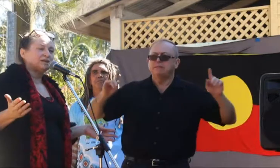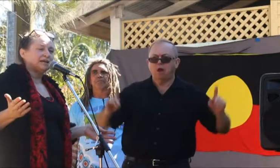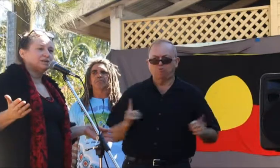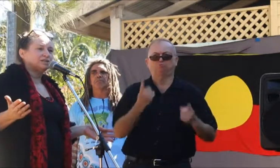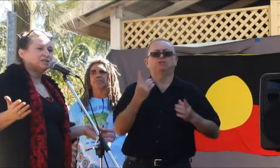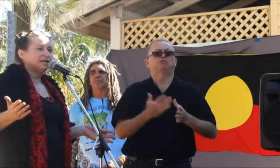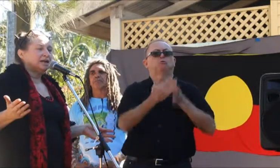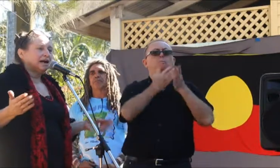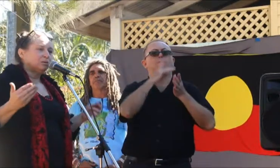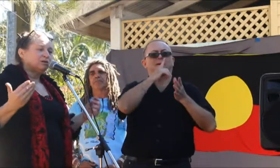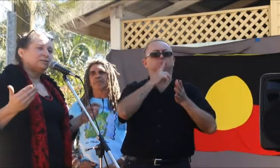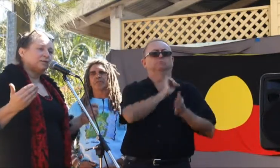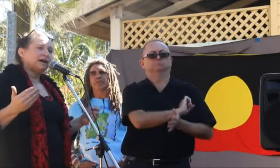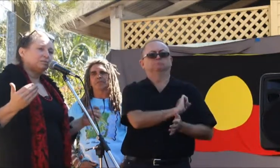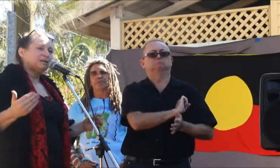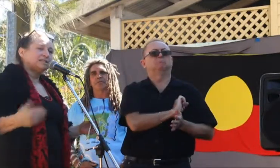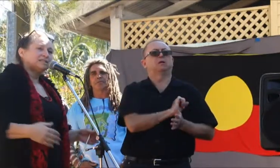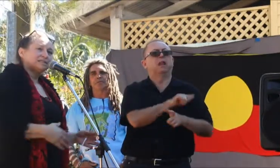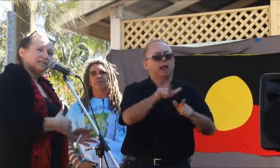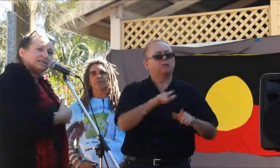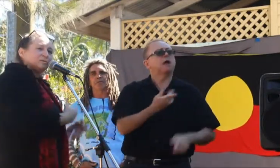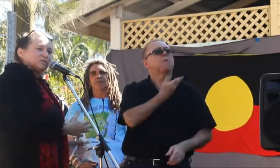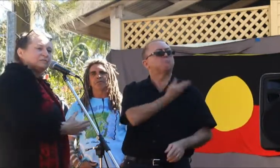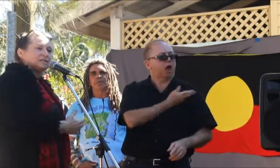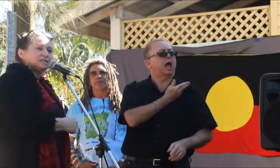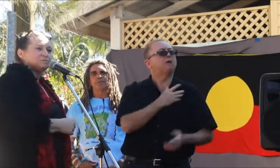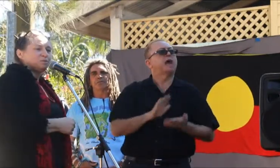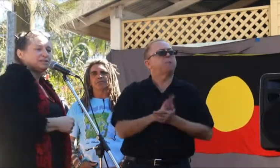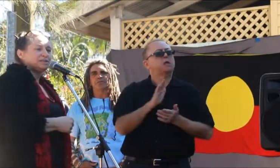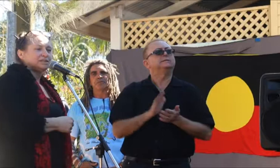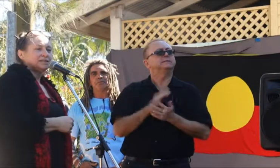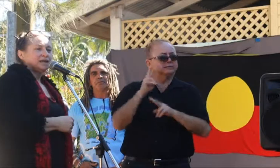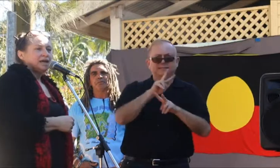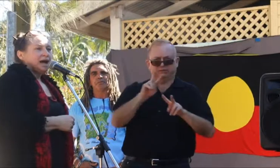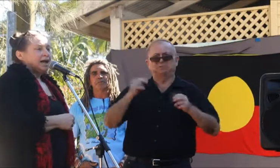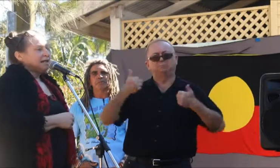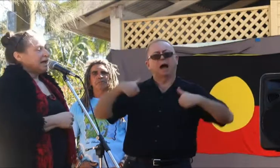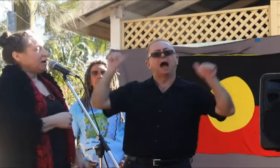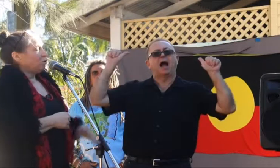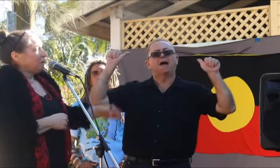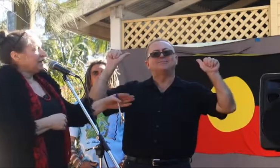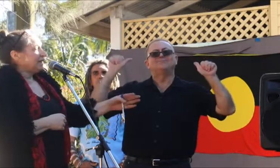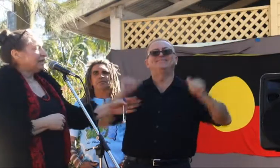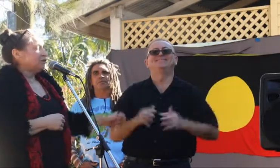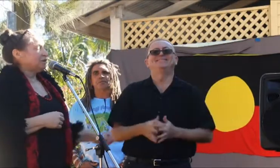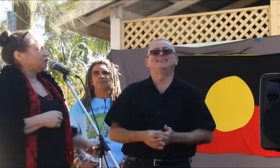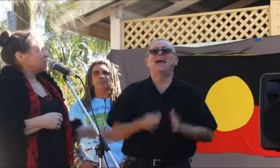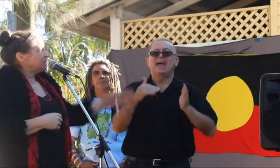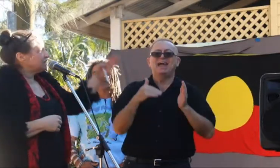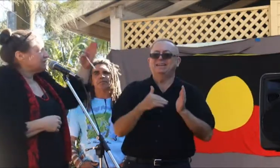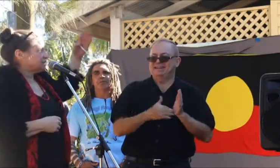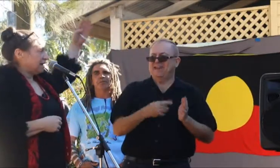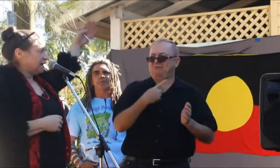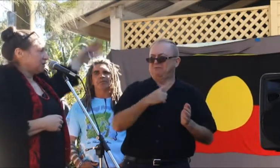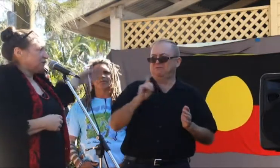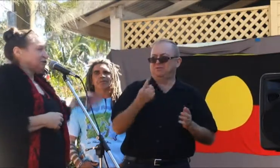people's own language. And I'm really proud and pleased to see that we've come to this point. Now, when we had our grand opening,